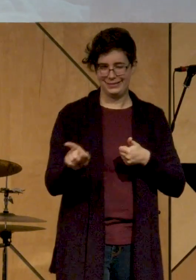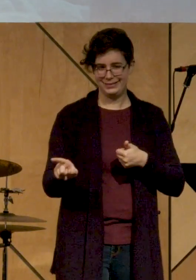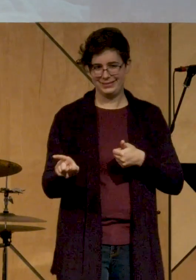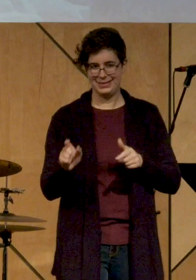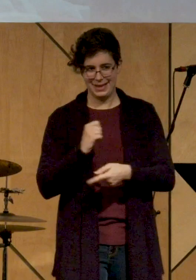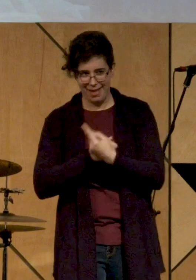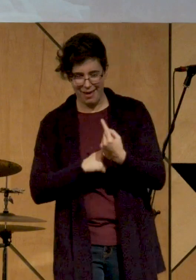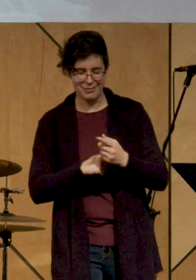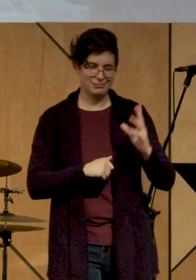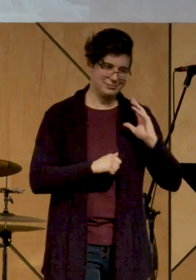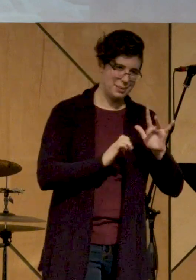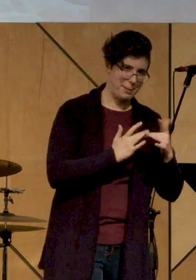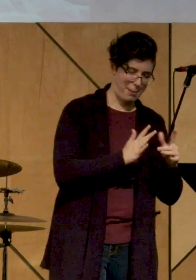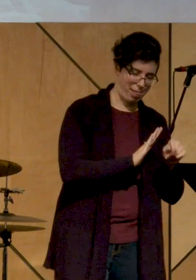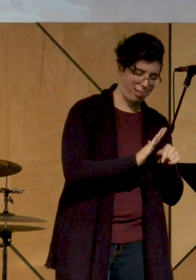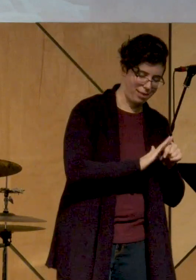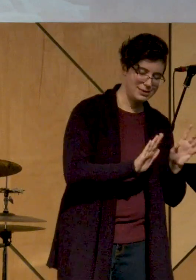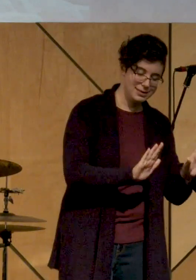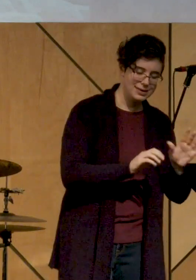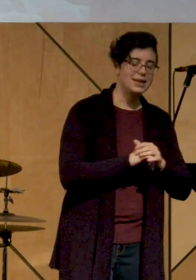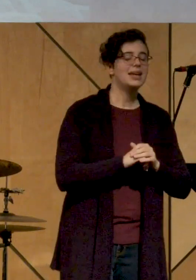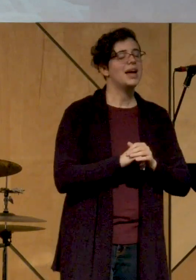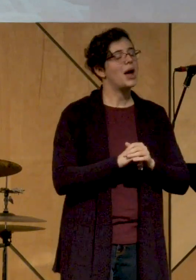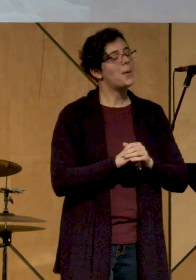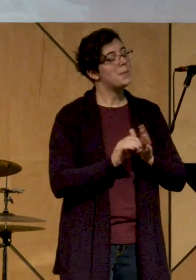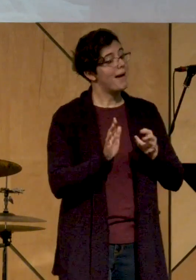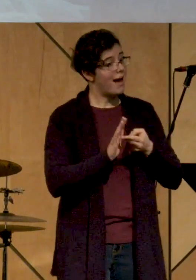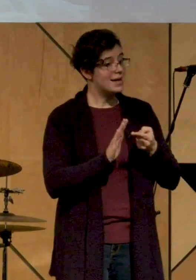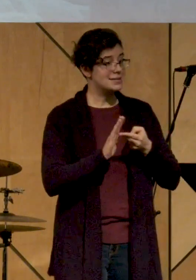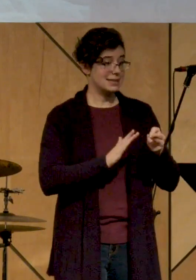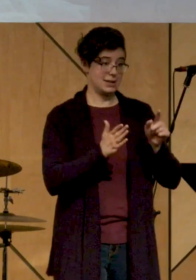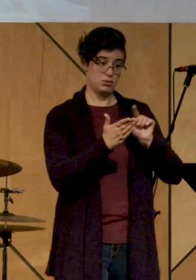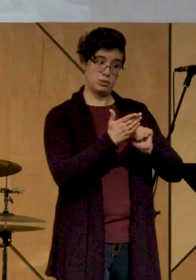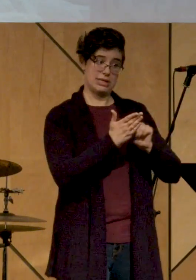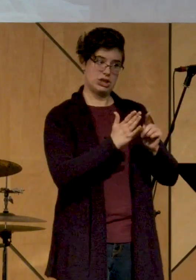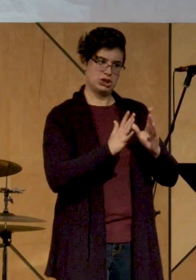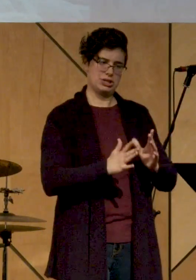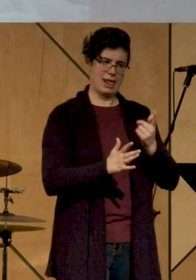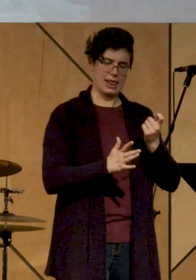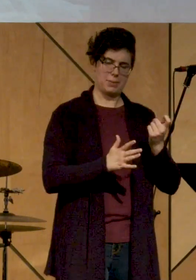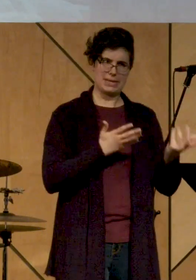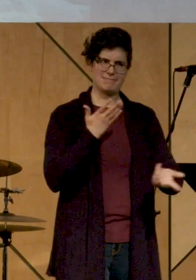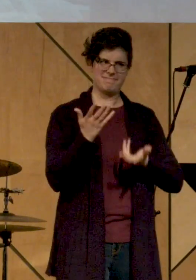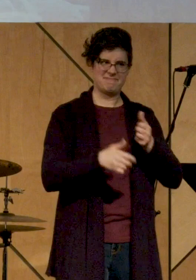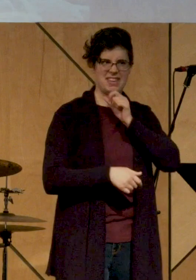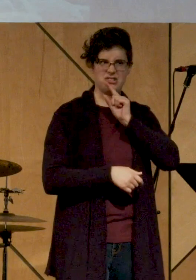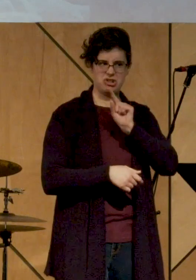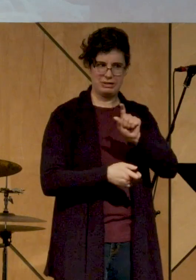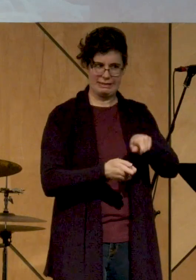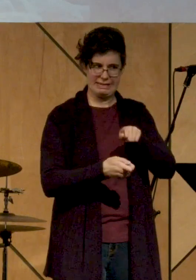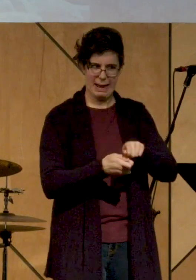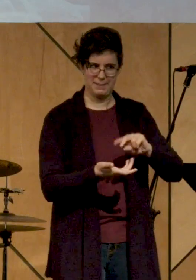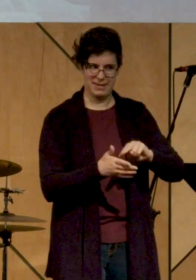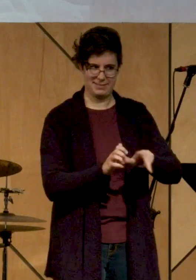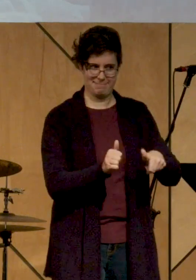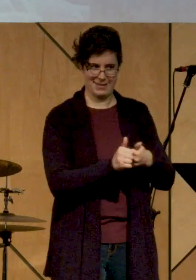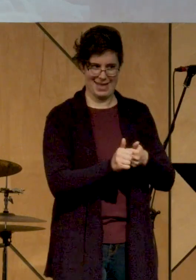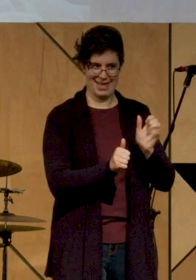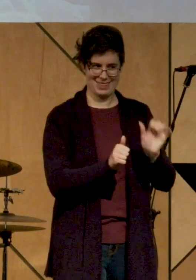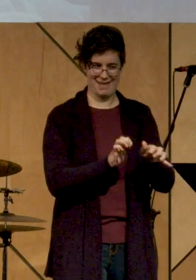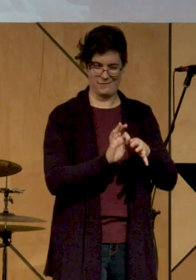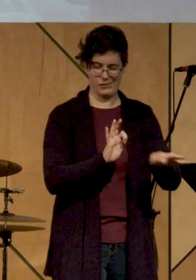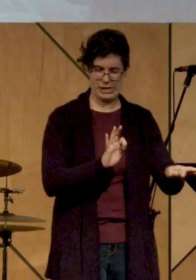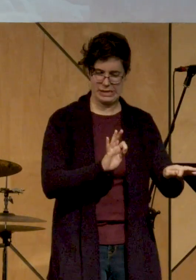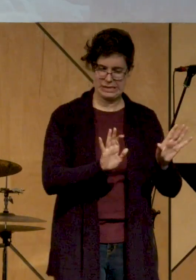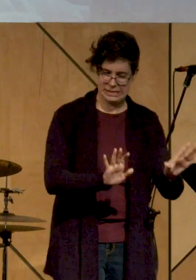of the word salty. Now, I'll be honest with you. Commentators are kind of split. They're not totally sure what Paul